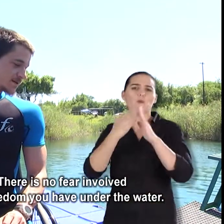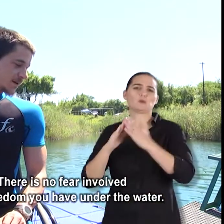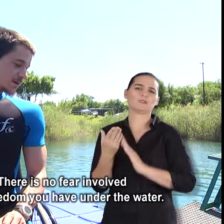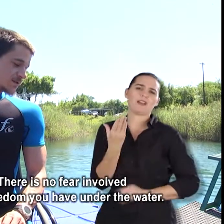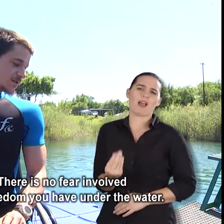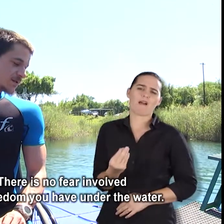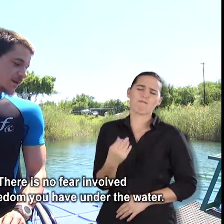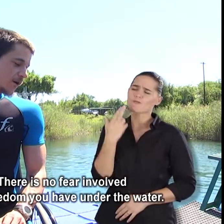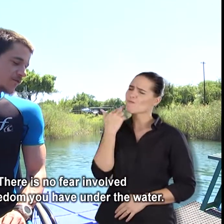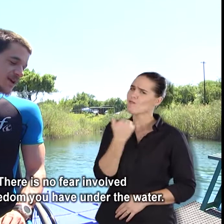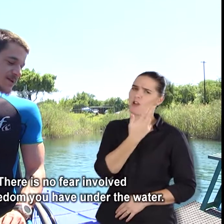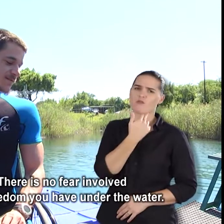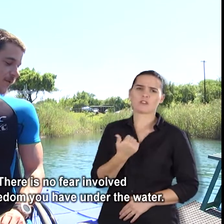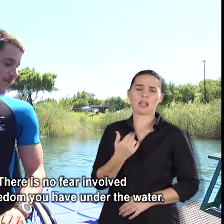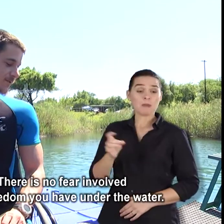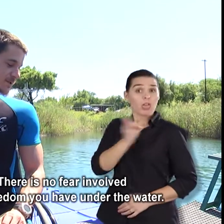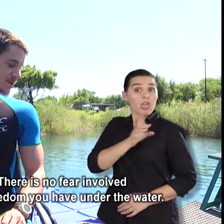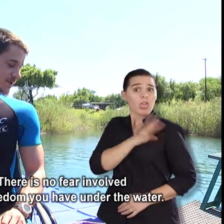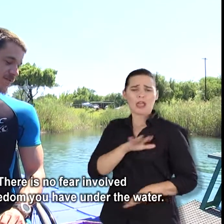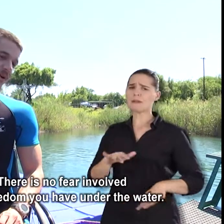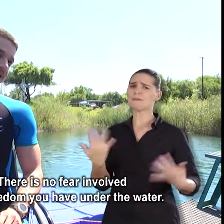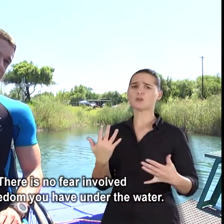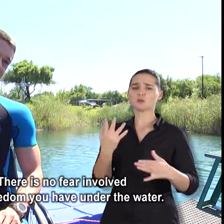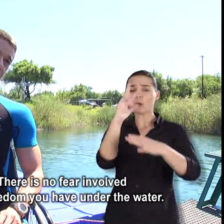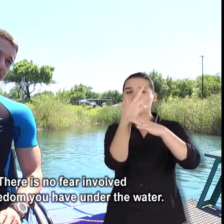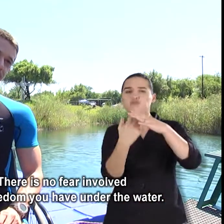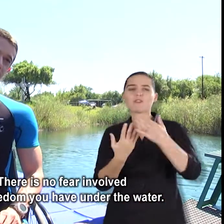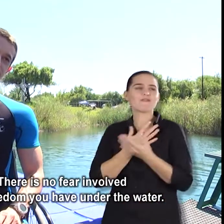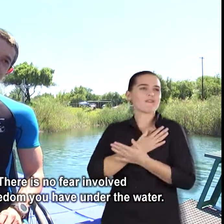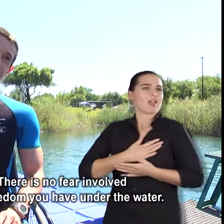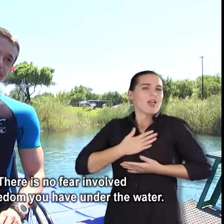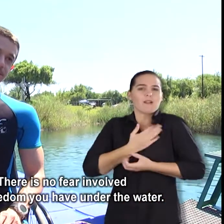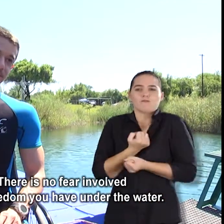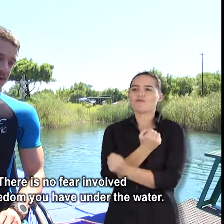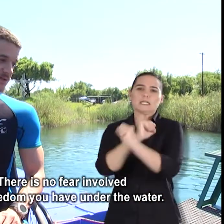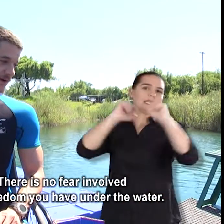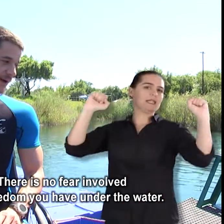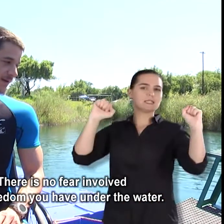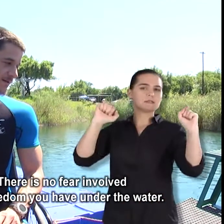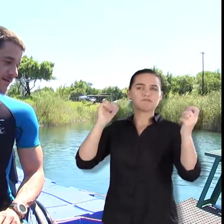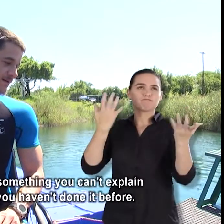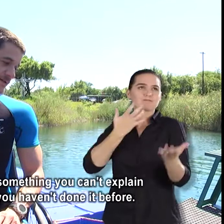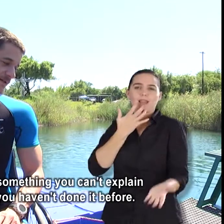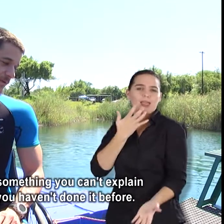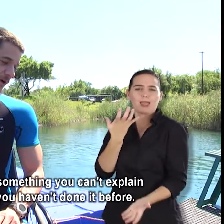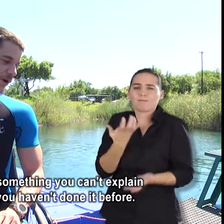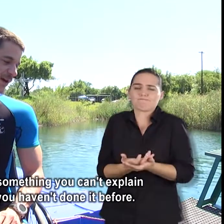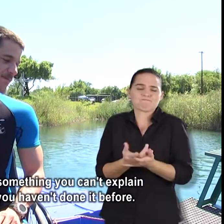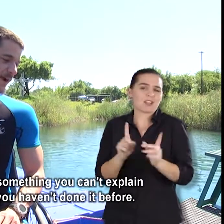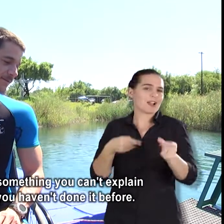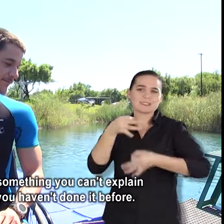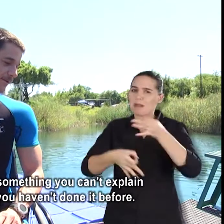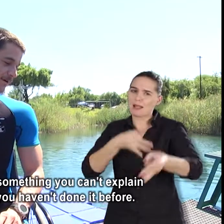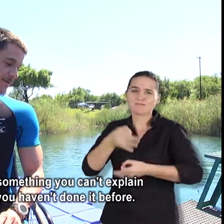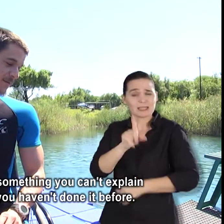So it's no fears involved. It's just the freedom that you have under the water. It's something you